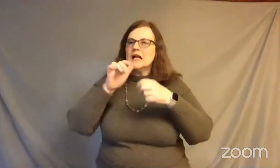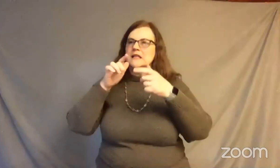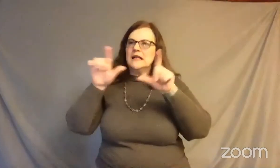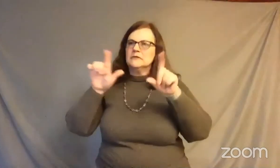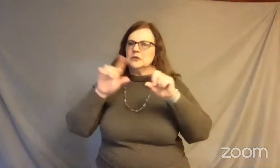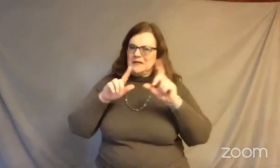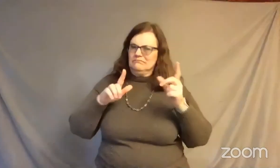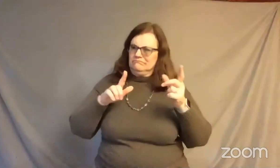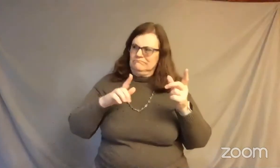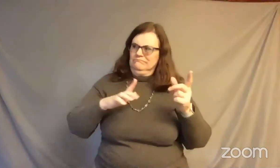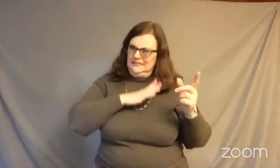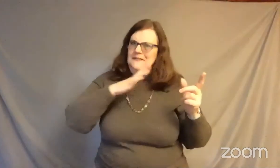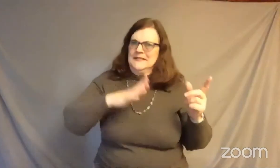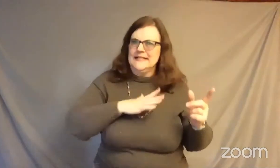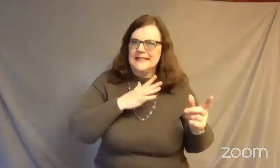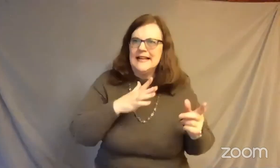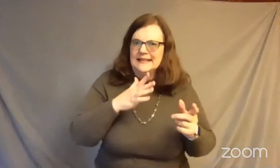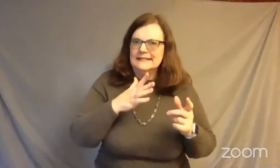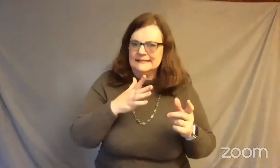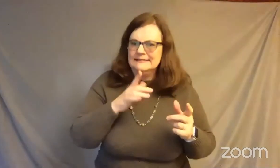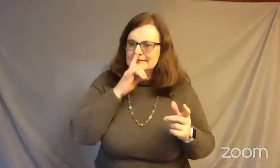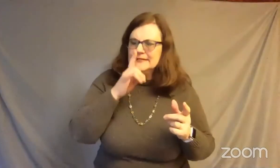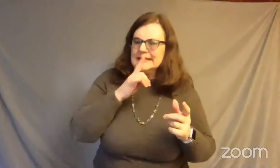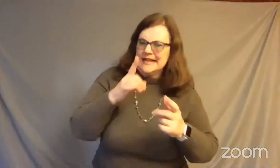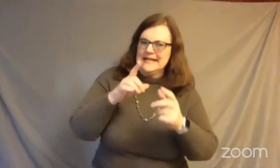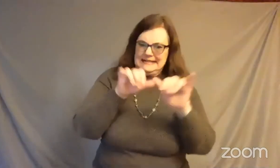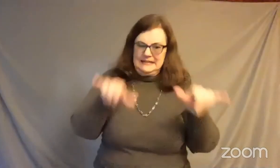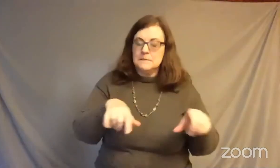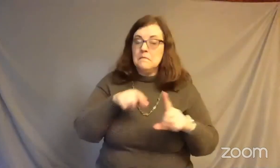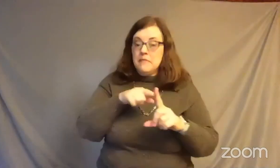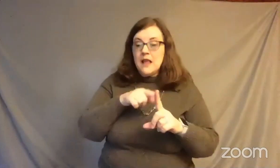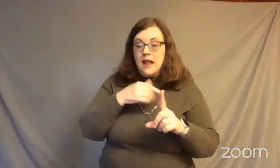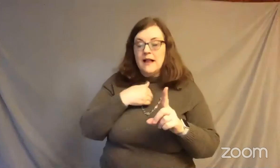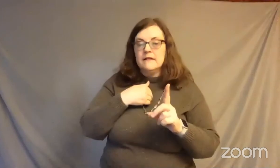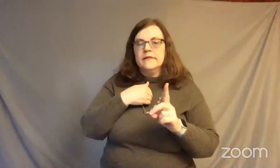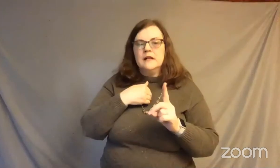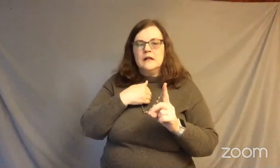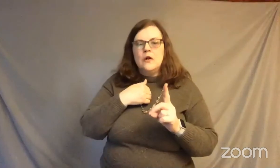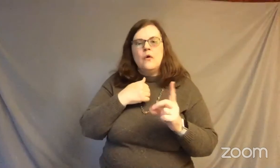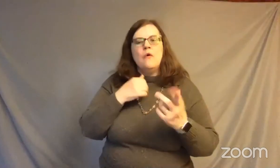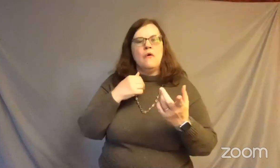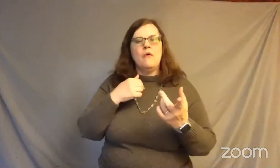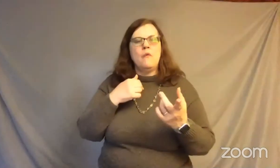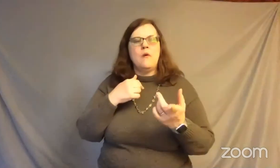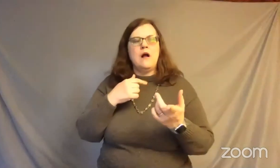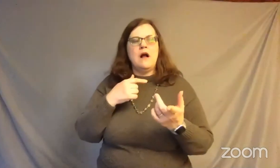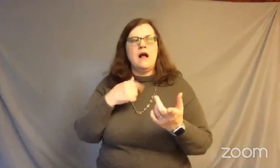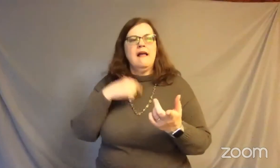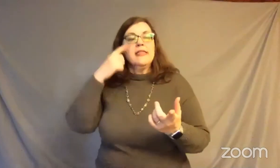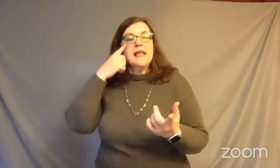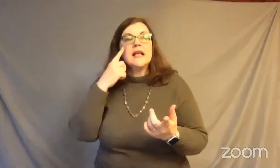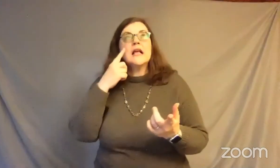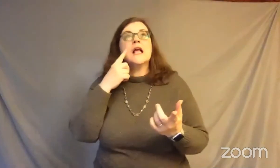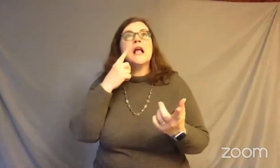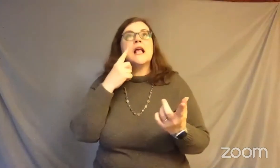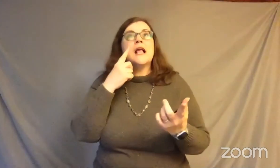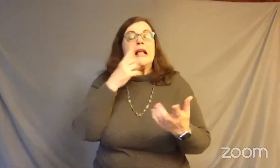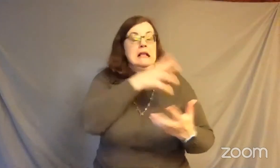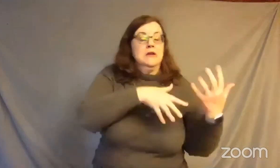And these systems are not as robust as established languages are, but they have coherence and